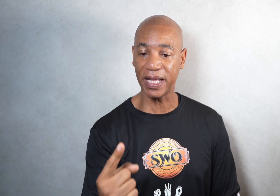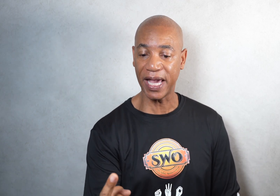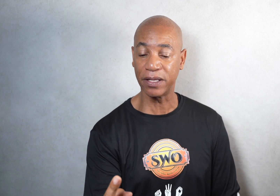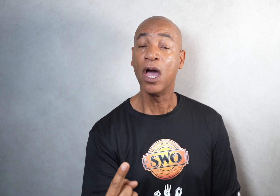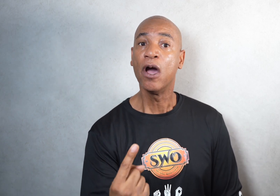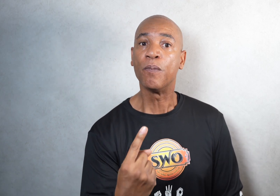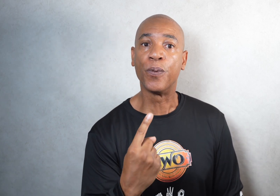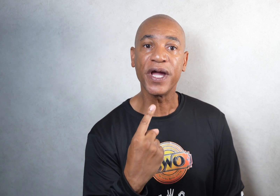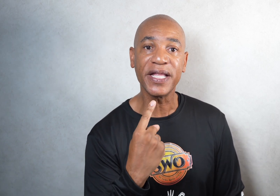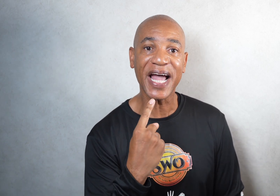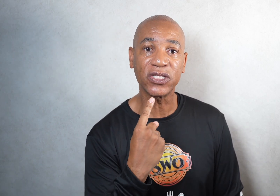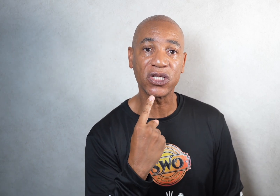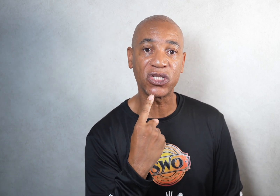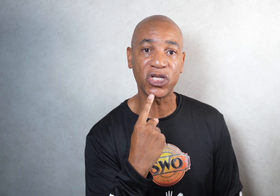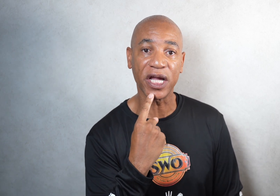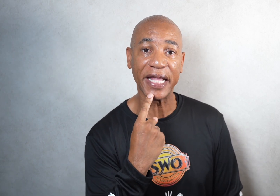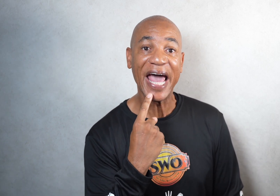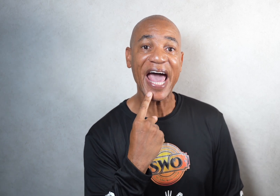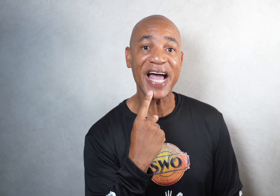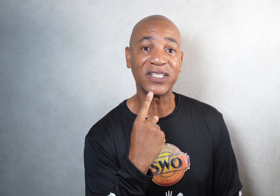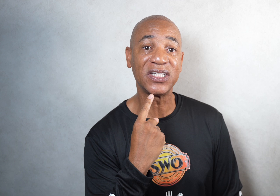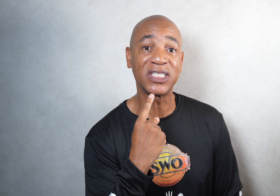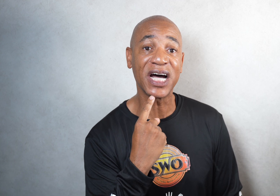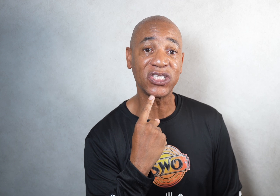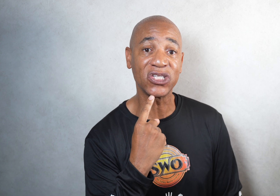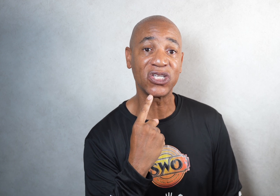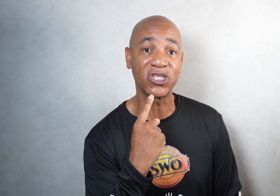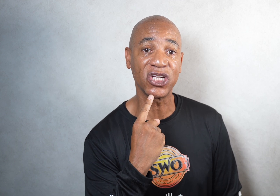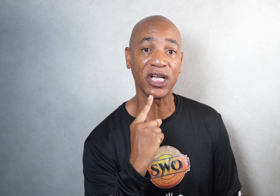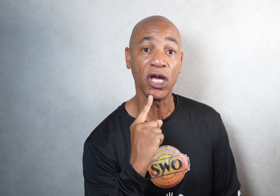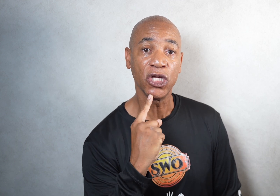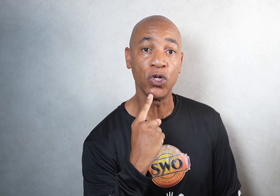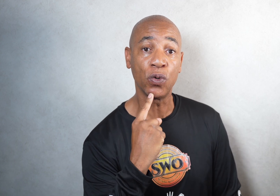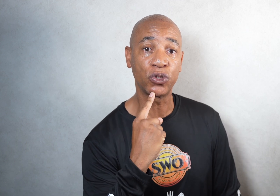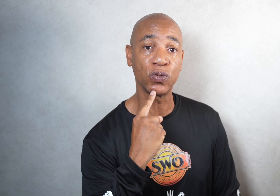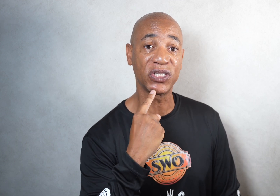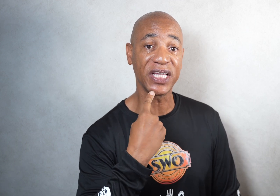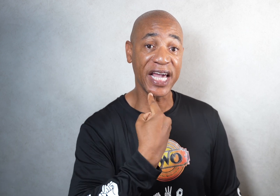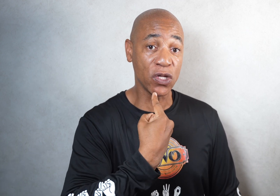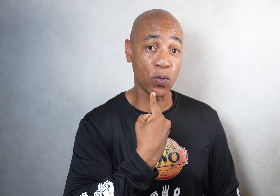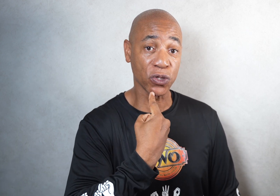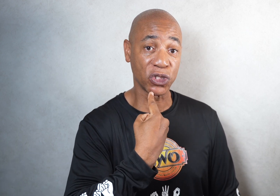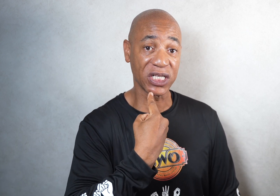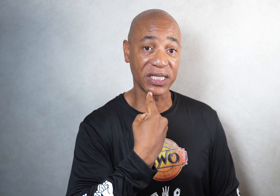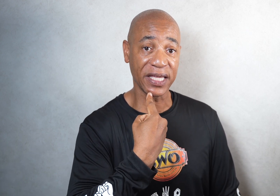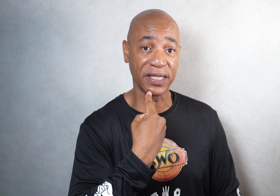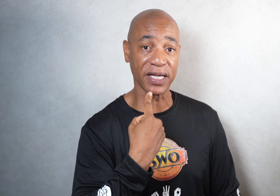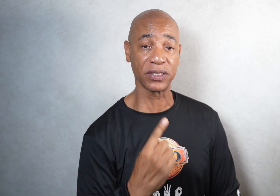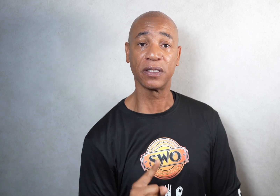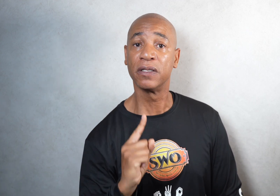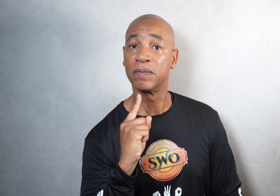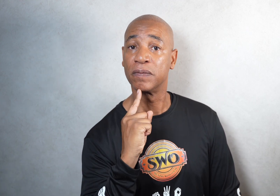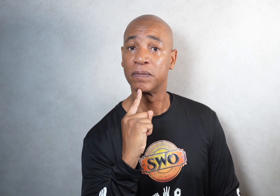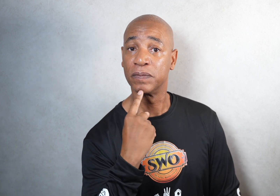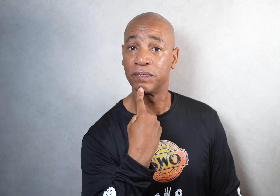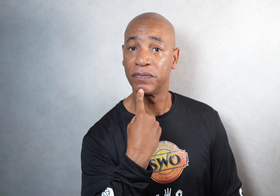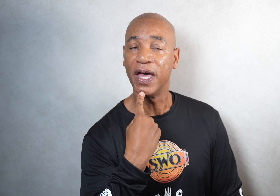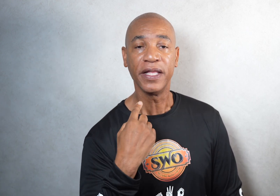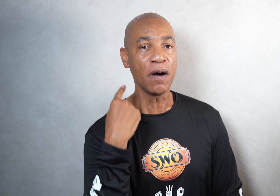hand, bring that to the chin. As it touches the chin, you will twist inwards just like this. Now make